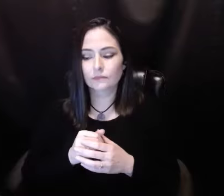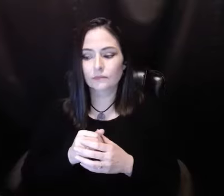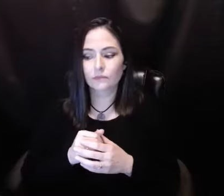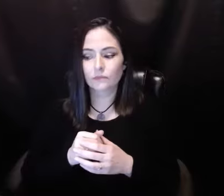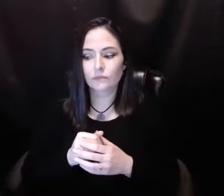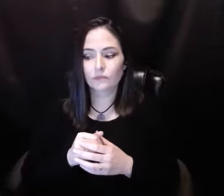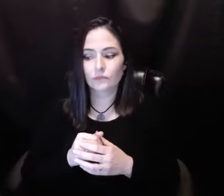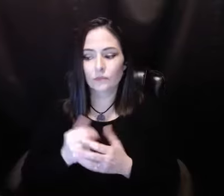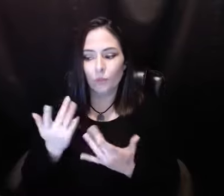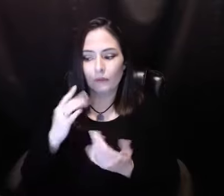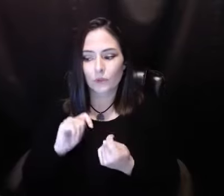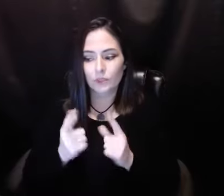He was